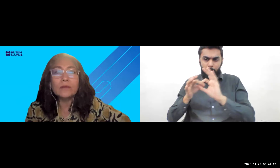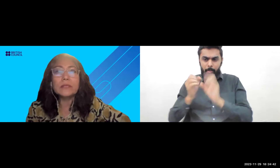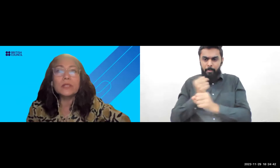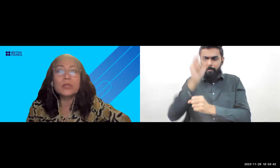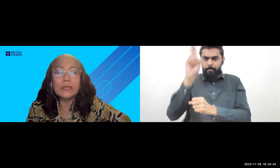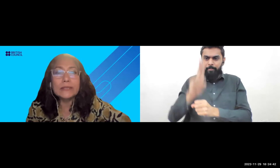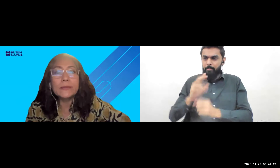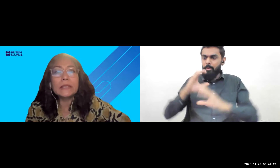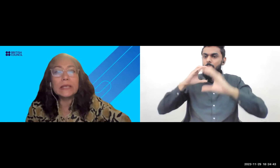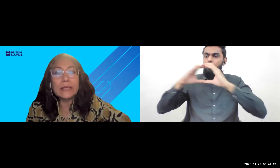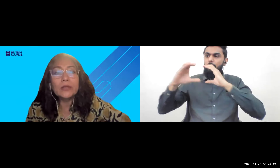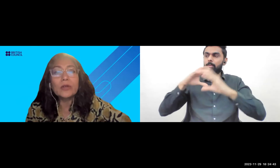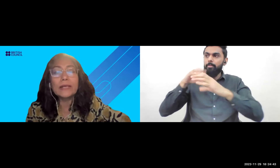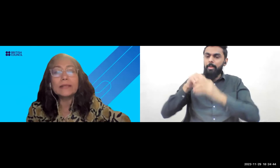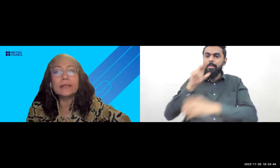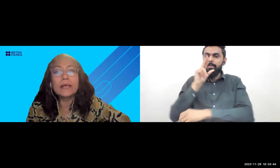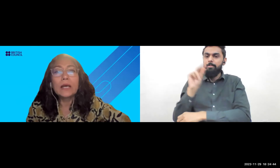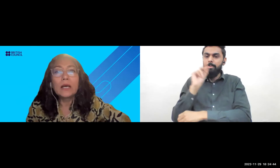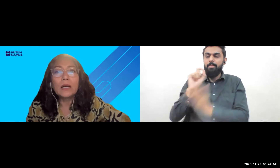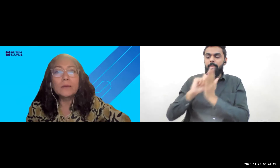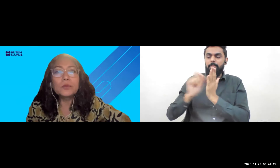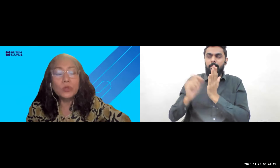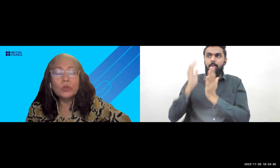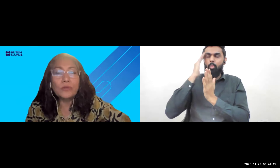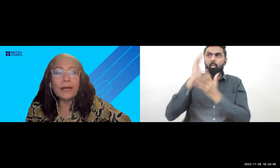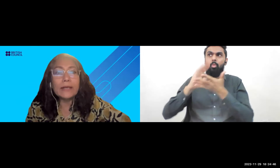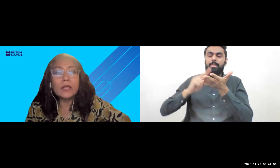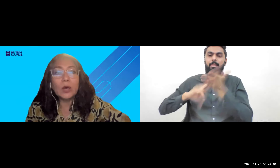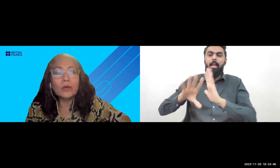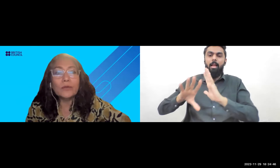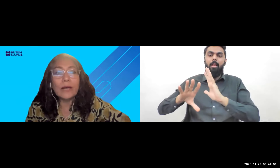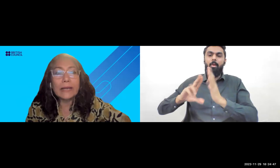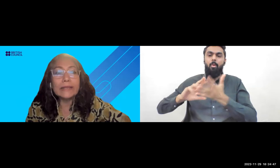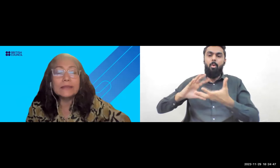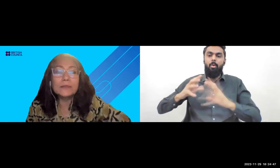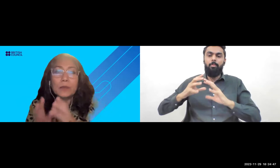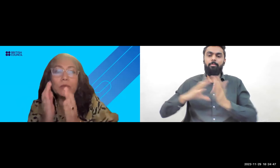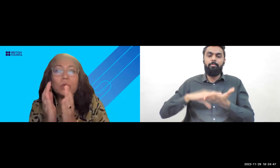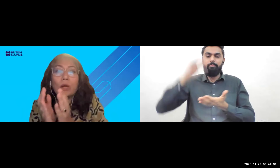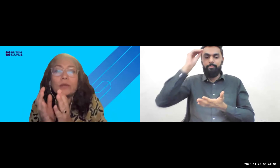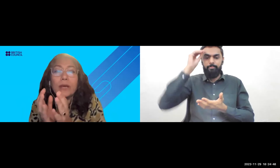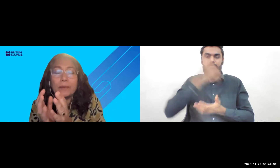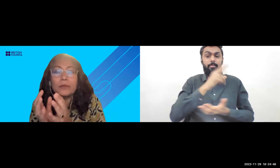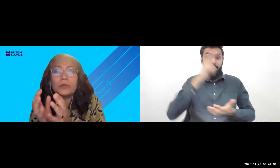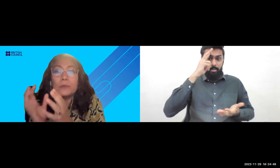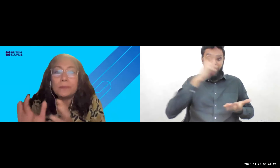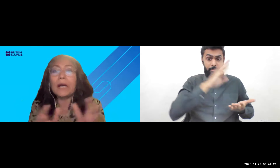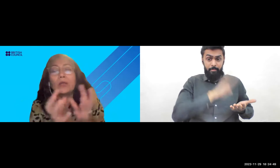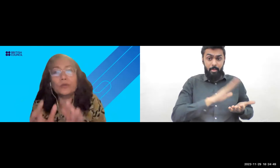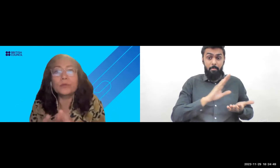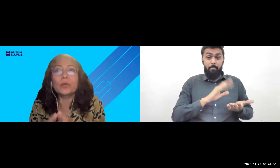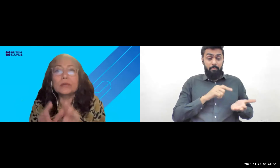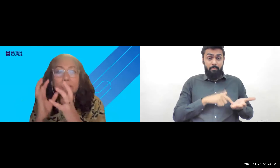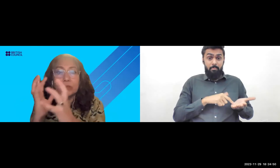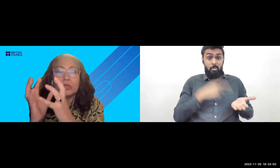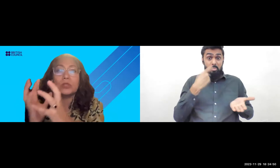in conversation, in speaking, in writing. So you will find a lot of ideas, but we want grammar to be part